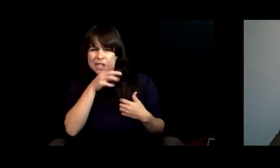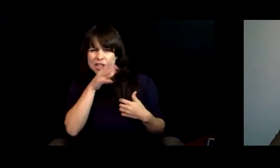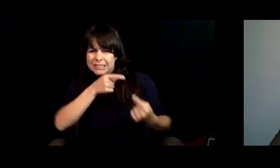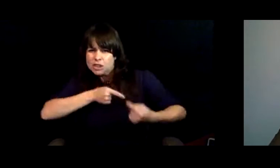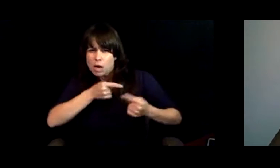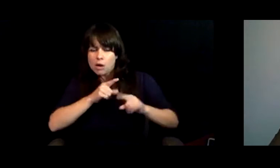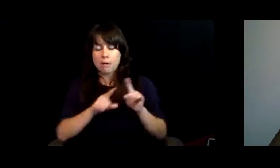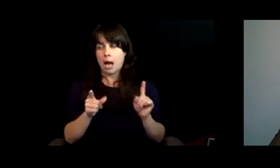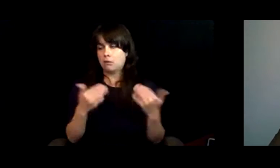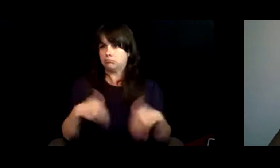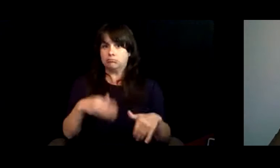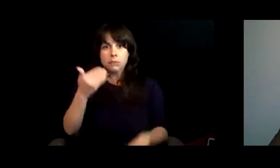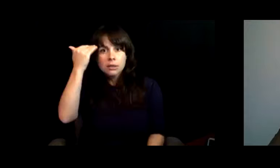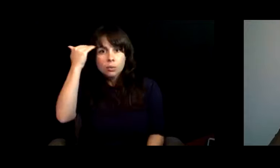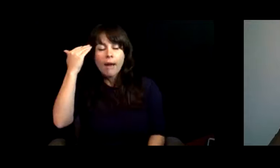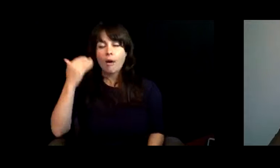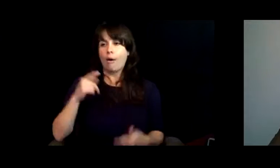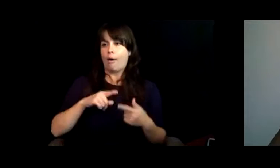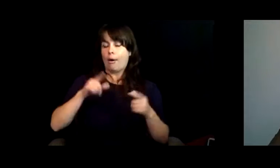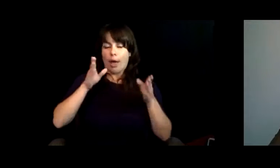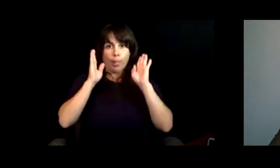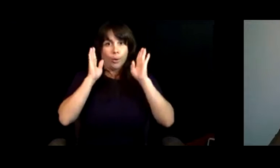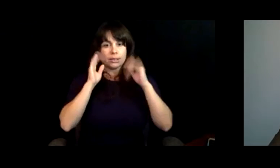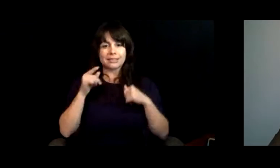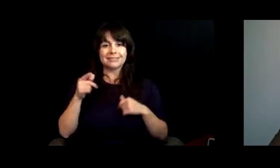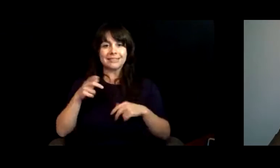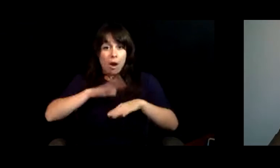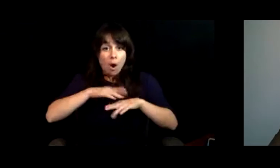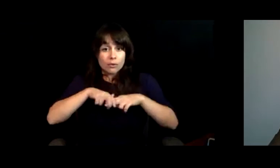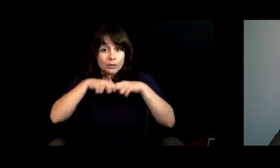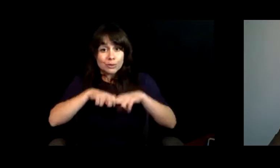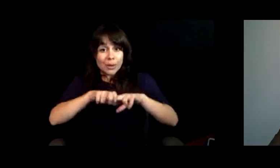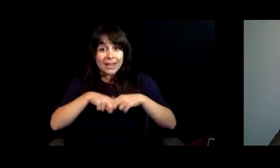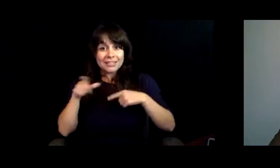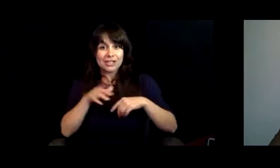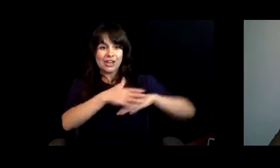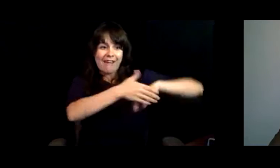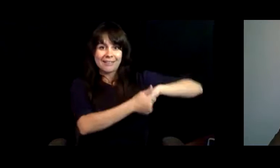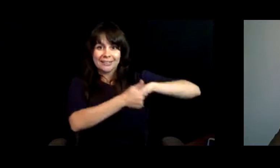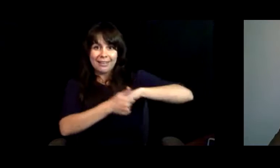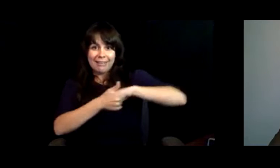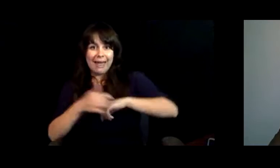alert. And amazingly, after we went to the swings, she took me by the hand into the staff